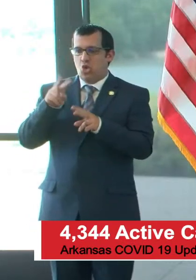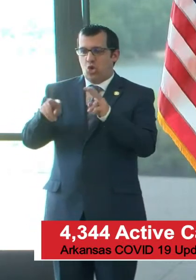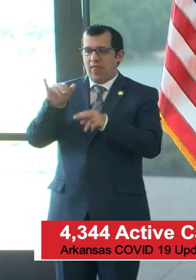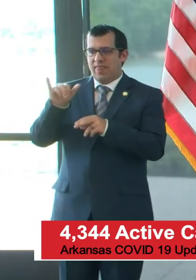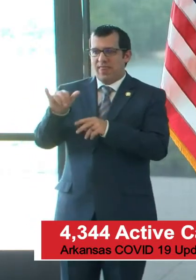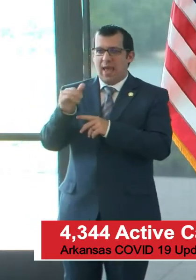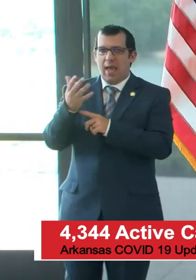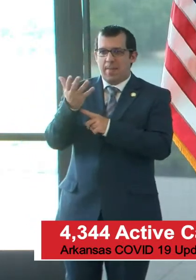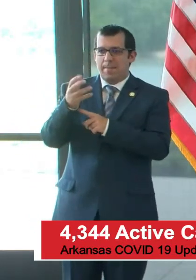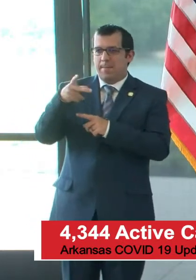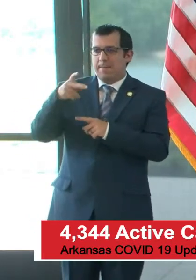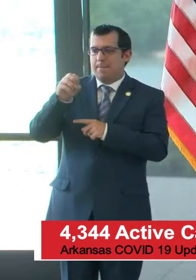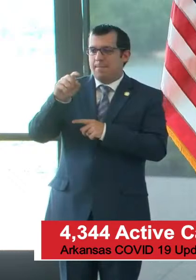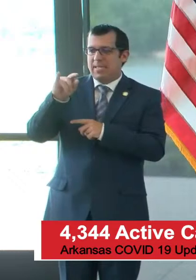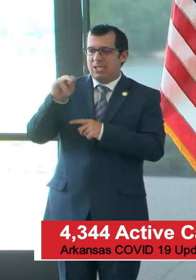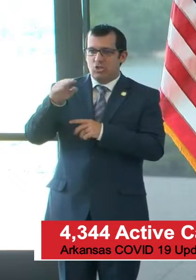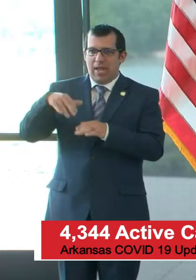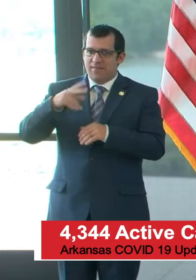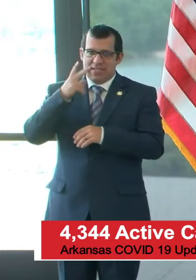haven't seen it.